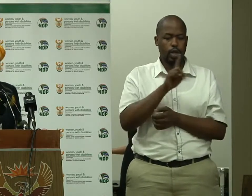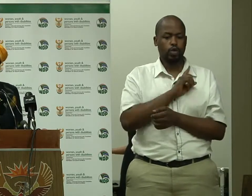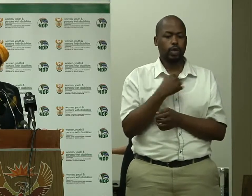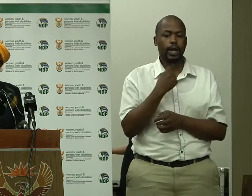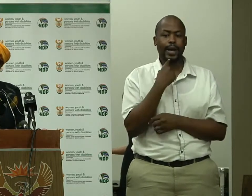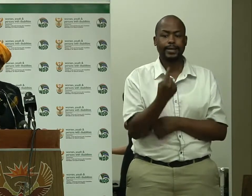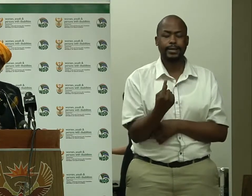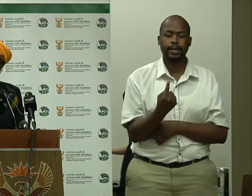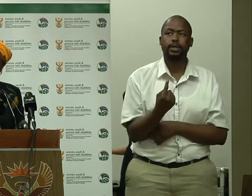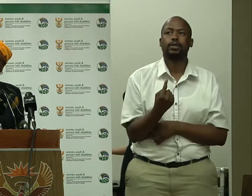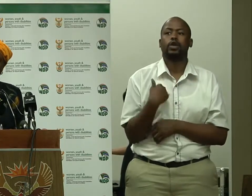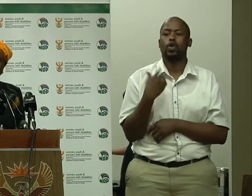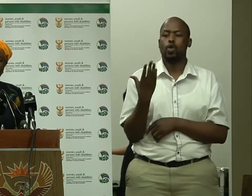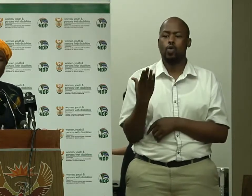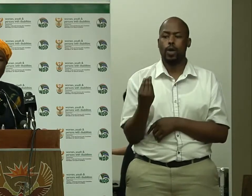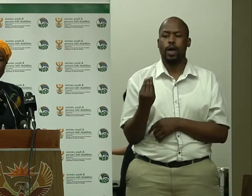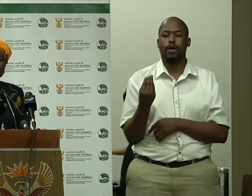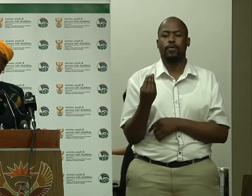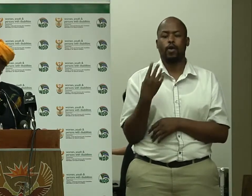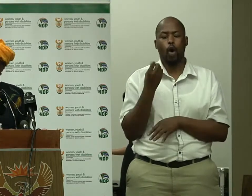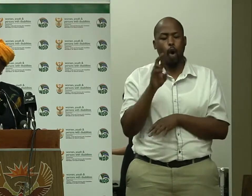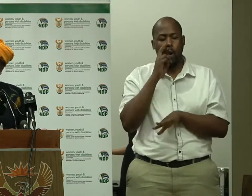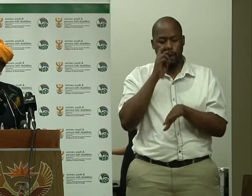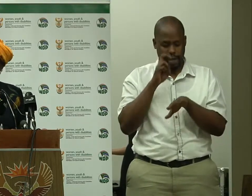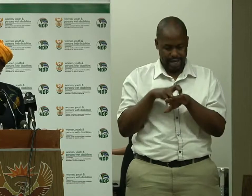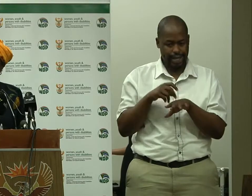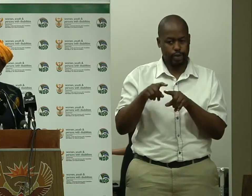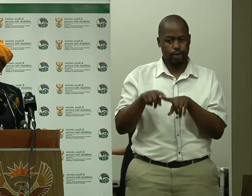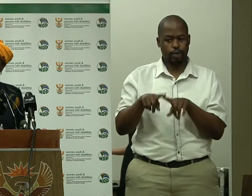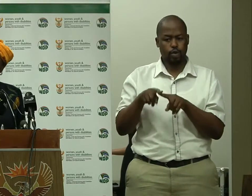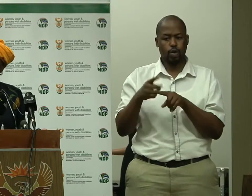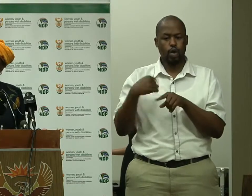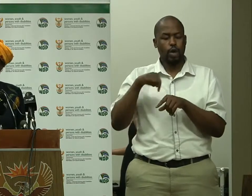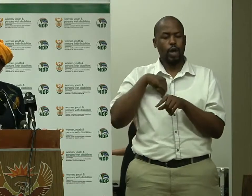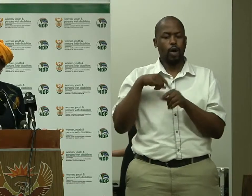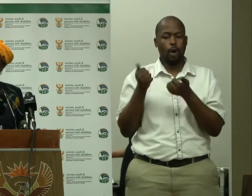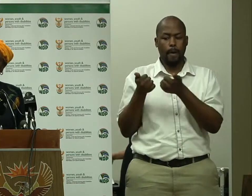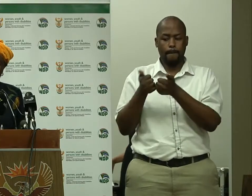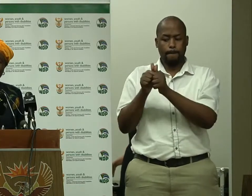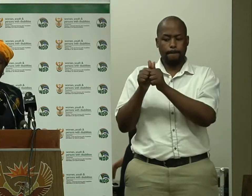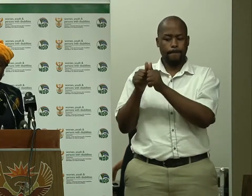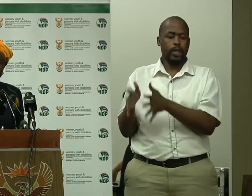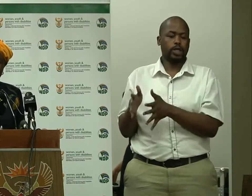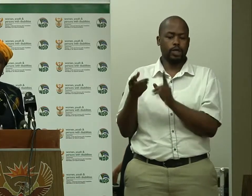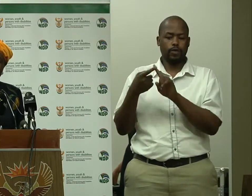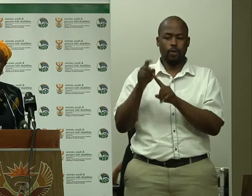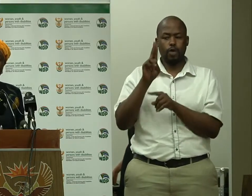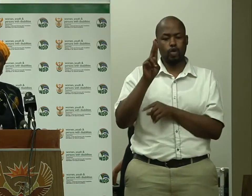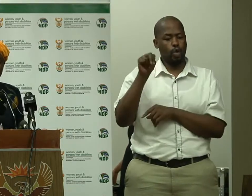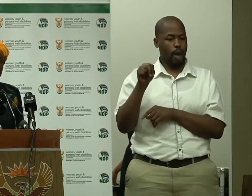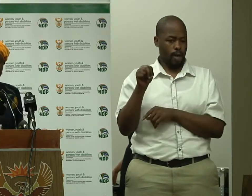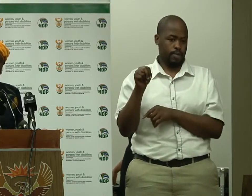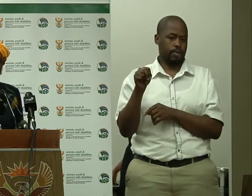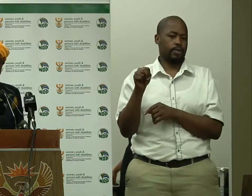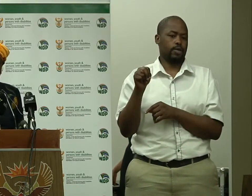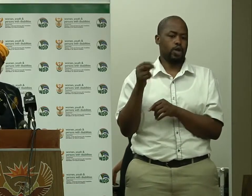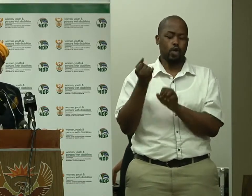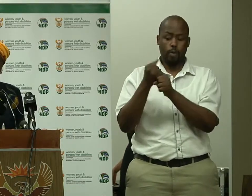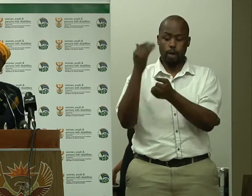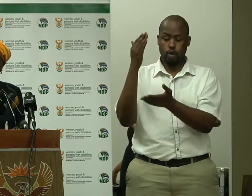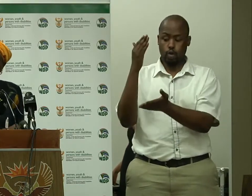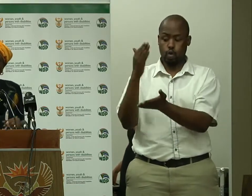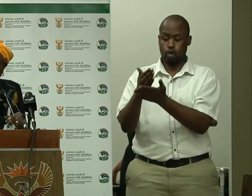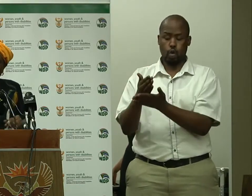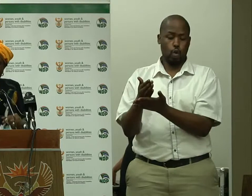mentioned that we have to rely also on our partners from the United Nations to make sure